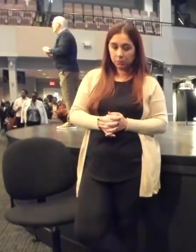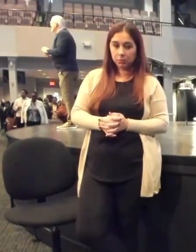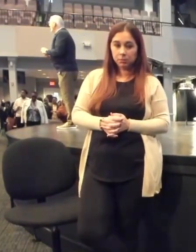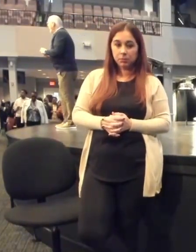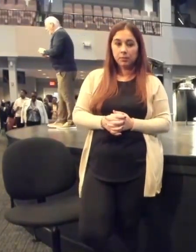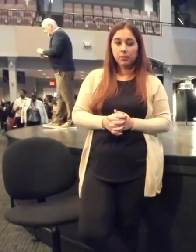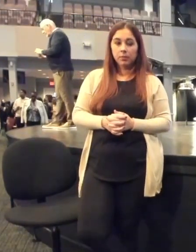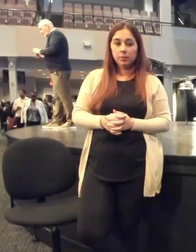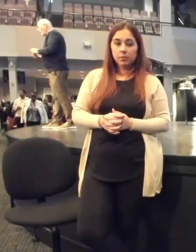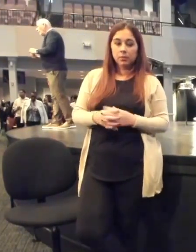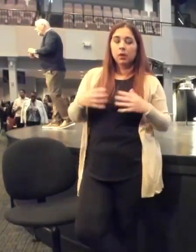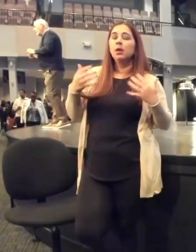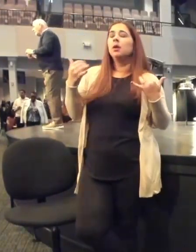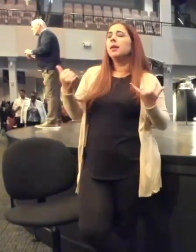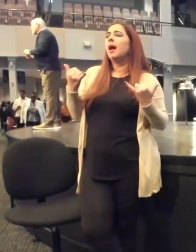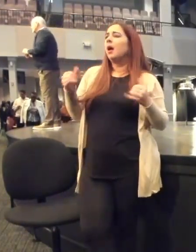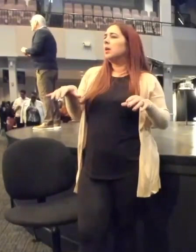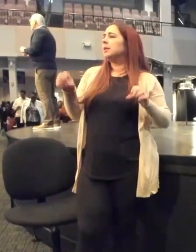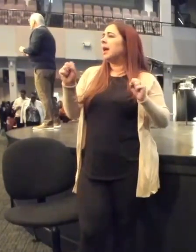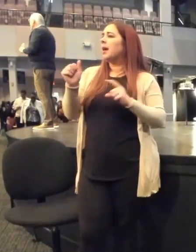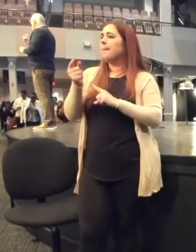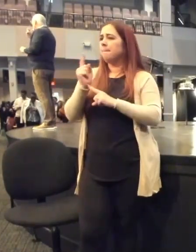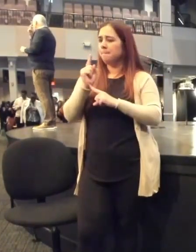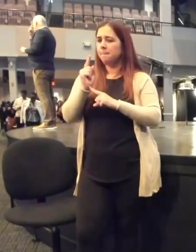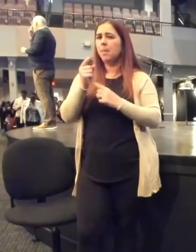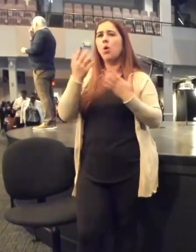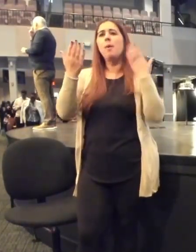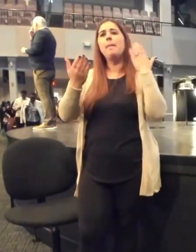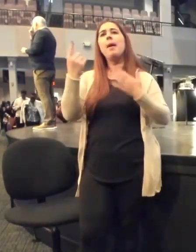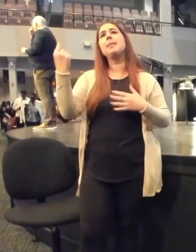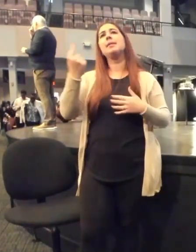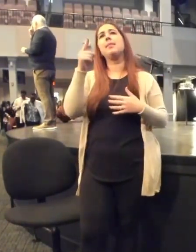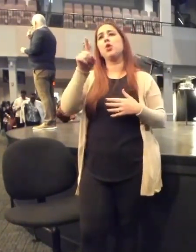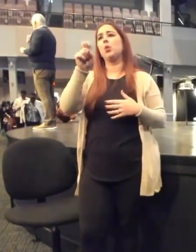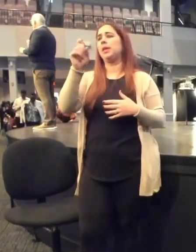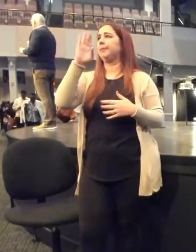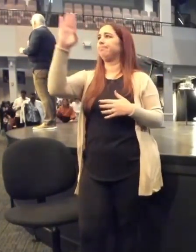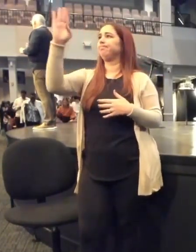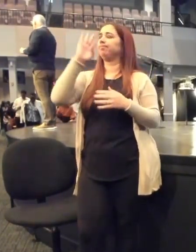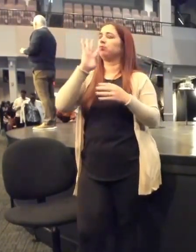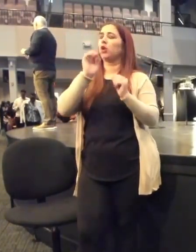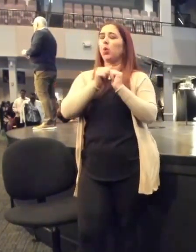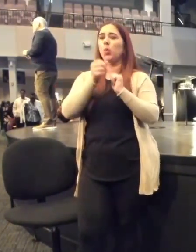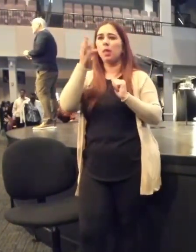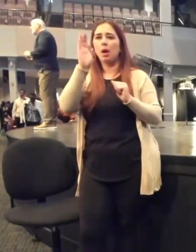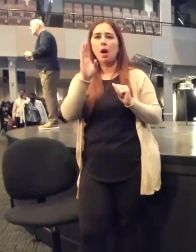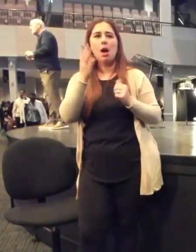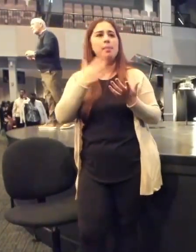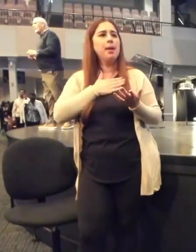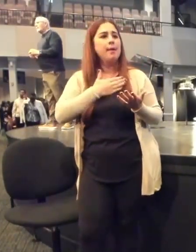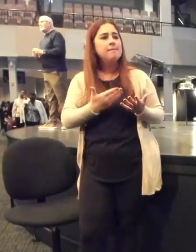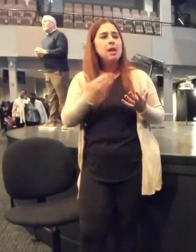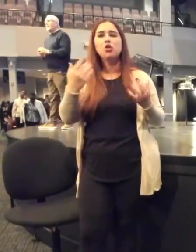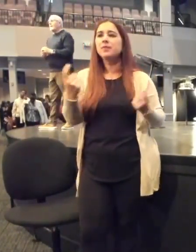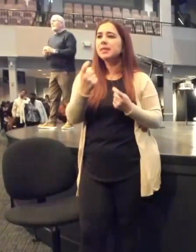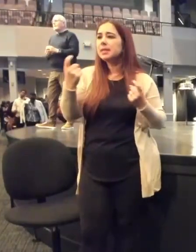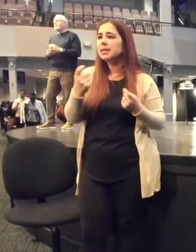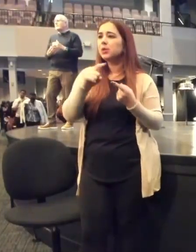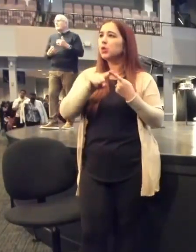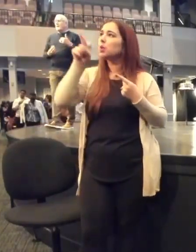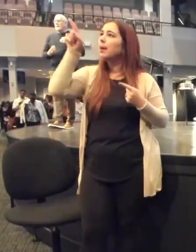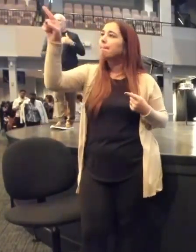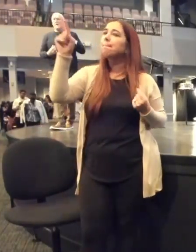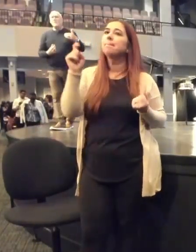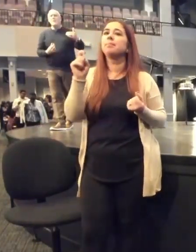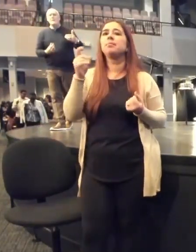And let's all just bow our heads for a moment, and maybe there's something you need to talk to God about today in your own life, a confession of a sin that you need to bring before him, and